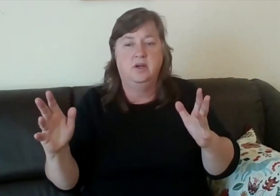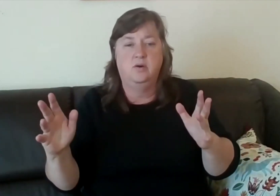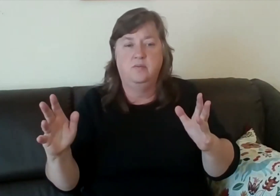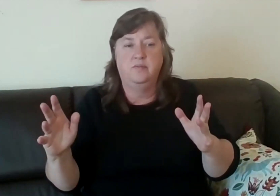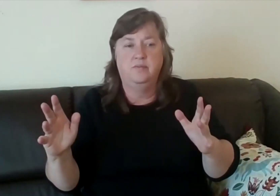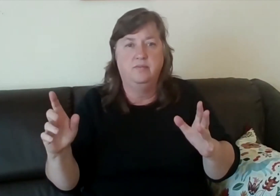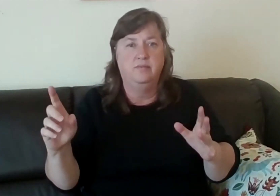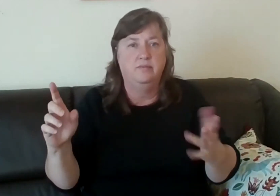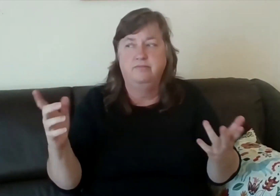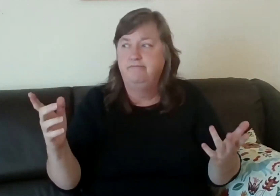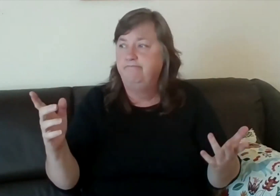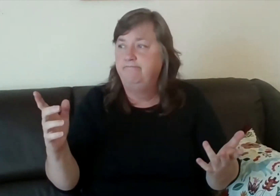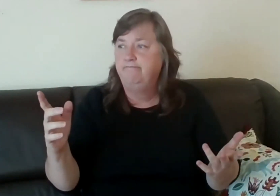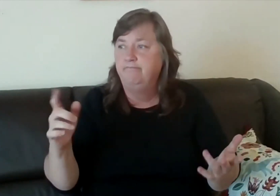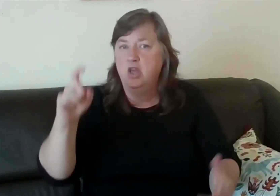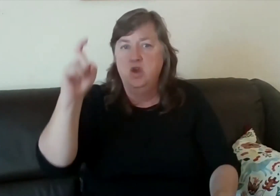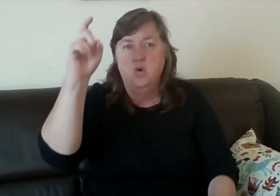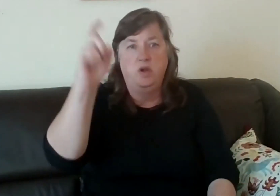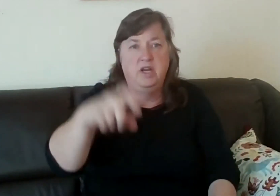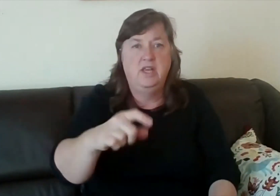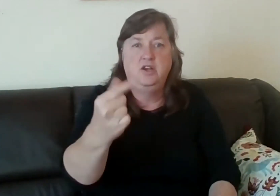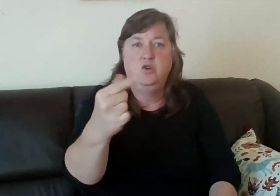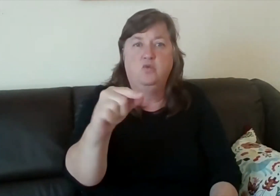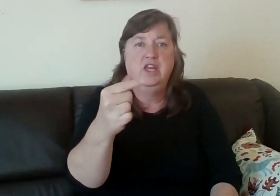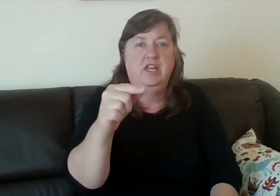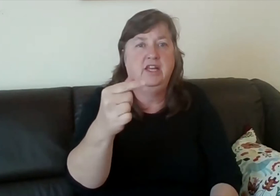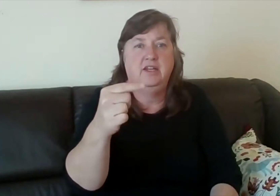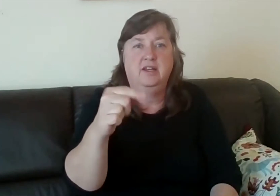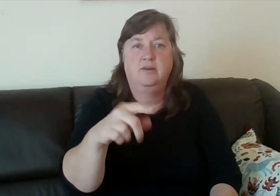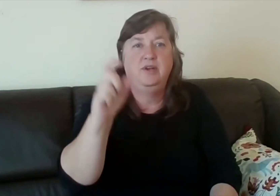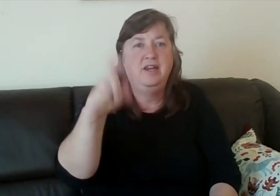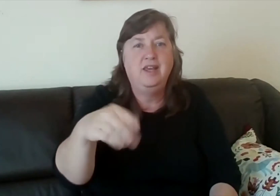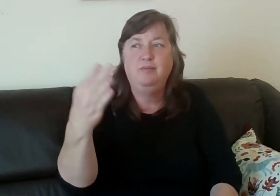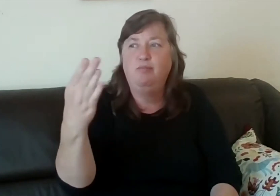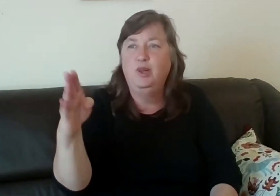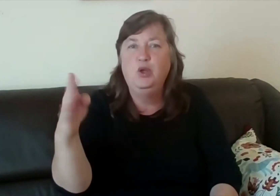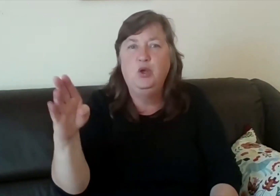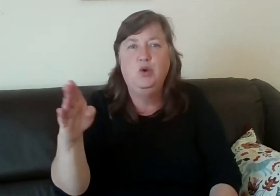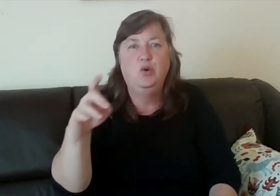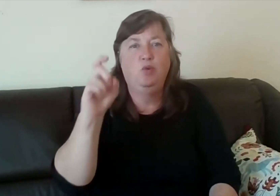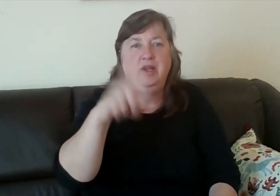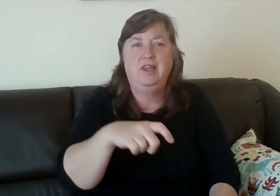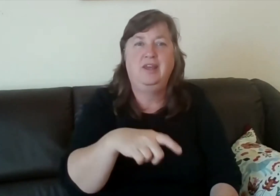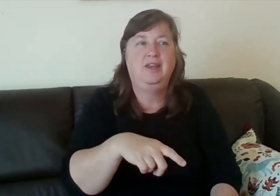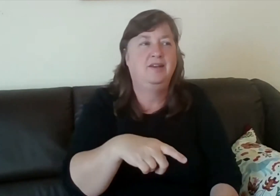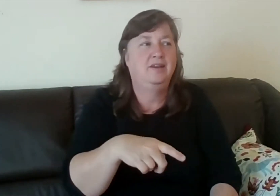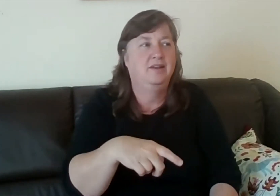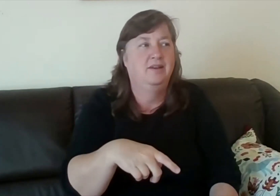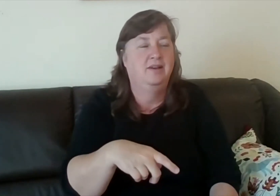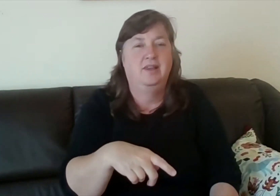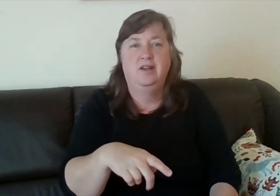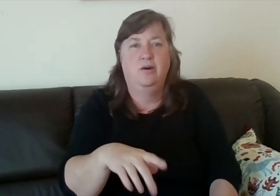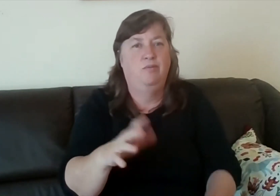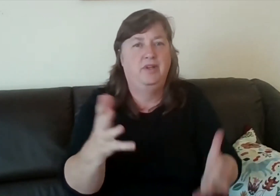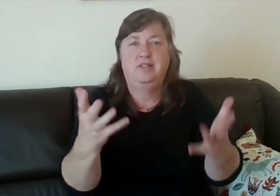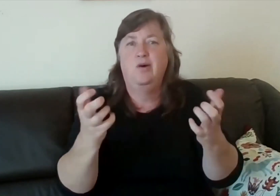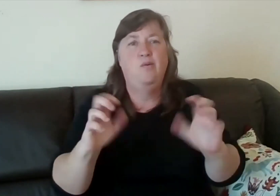know, we need green, we need blue, we need, you know, we don't